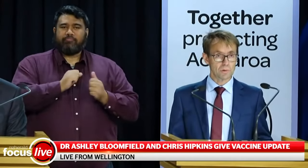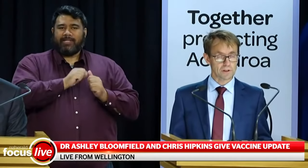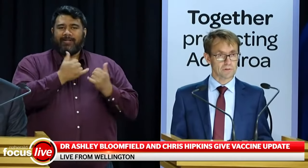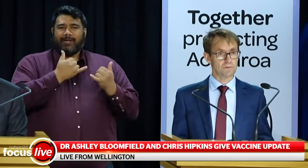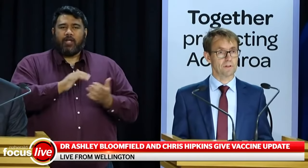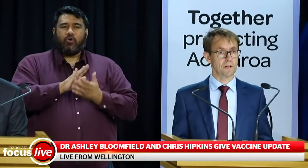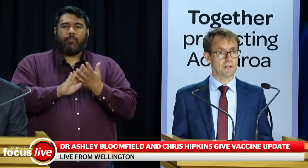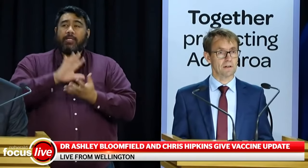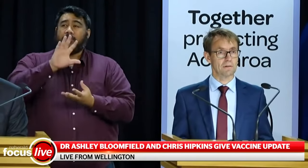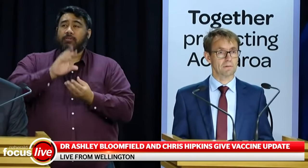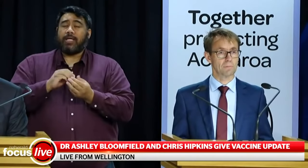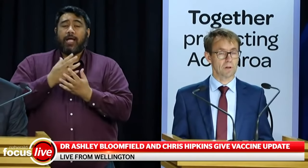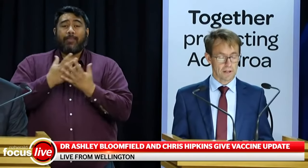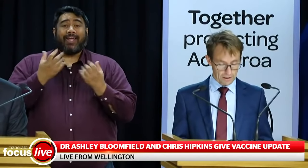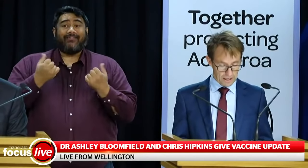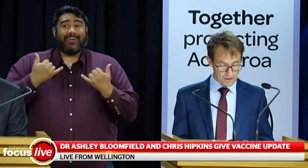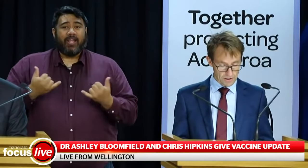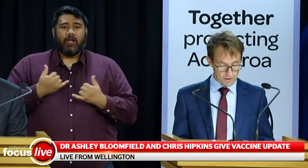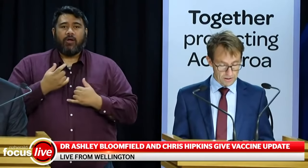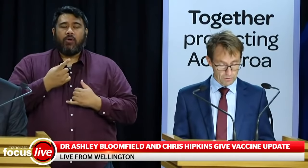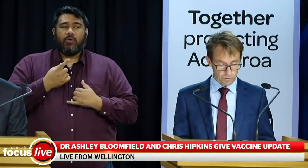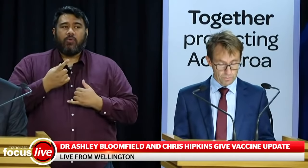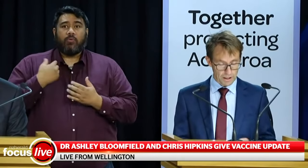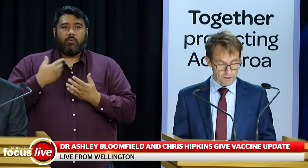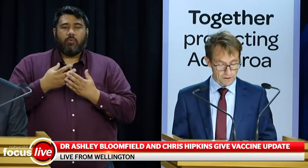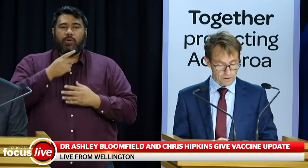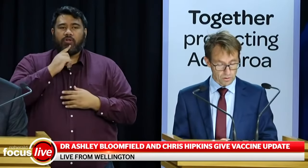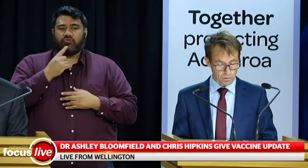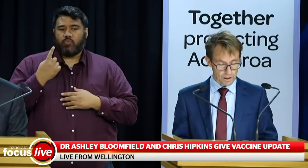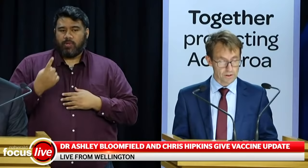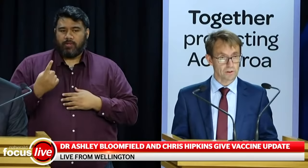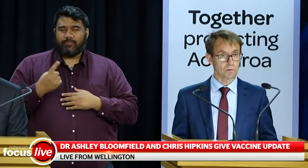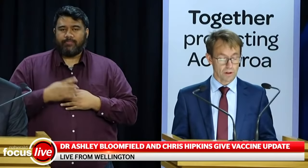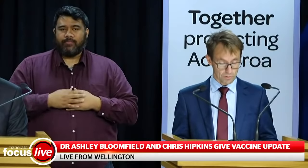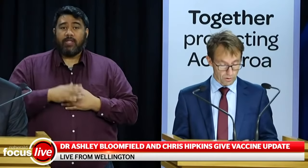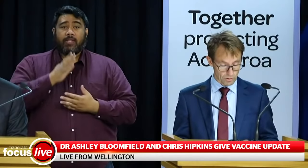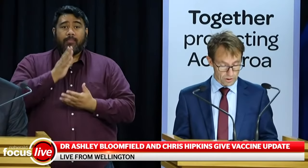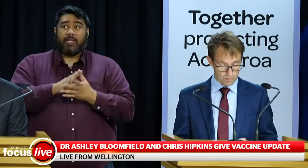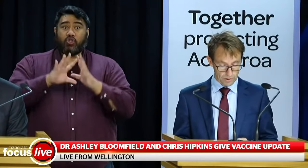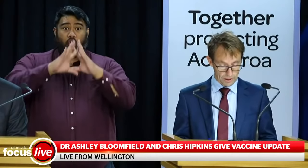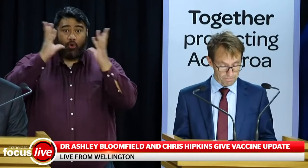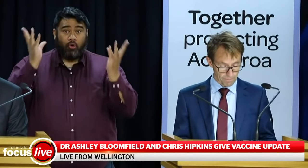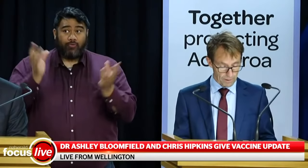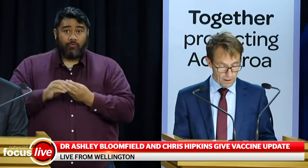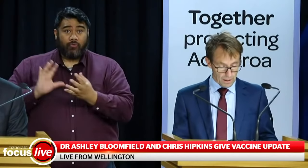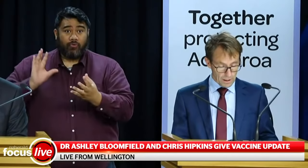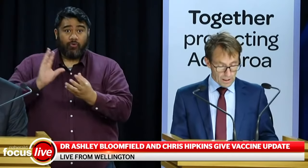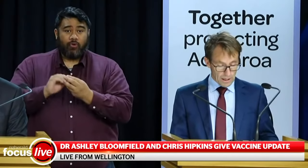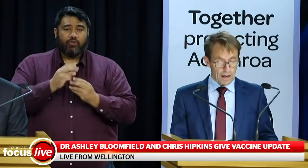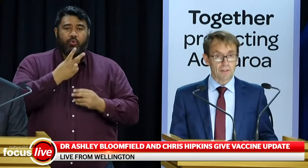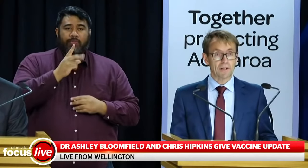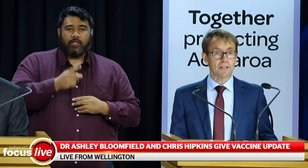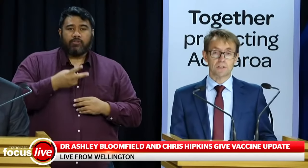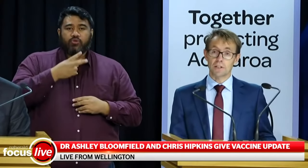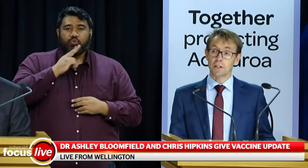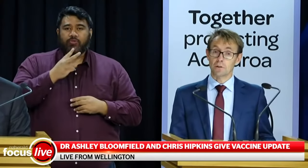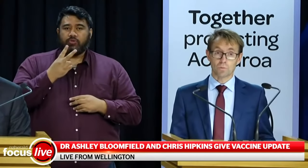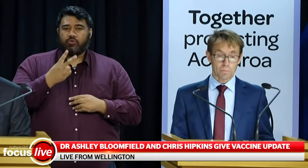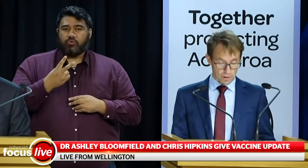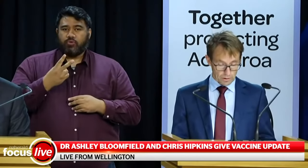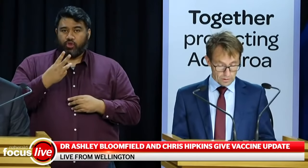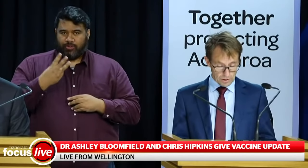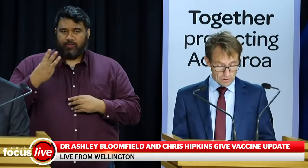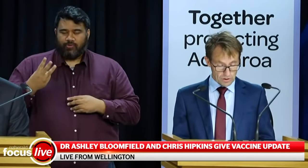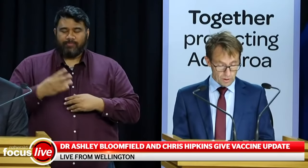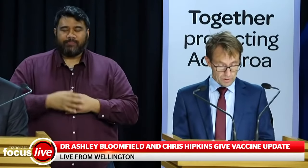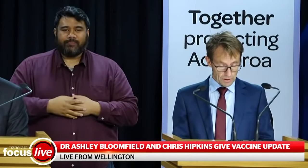of cumulative cases, confirmed cases, is 2,233. Other case details